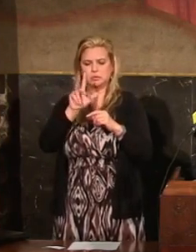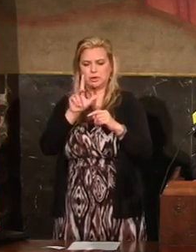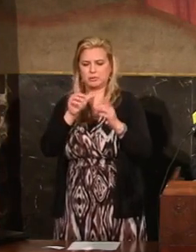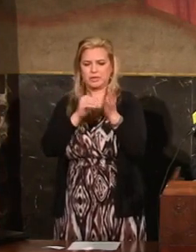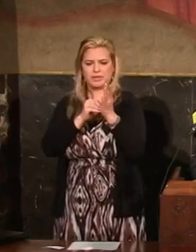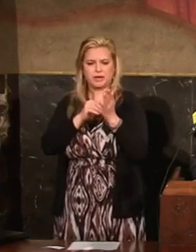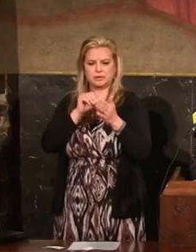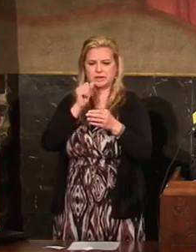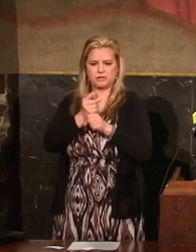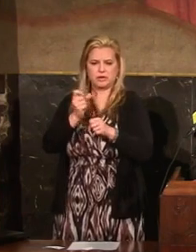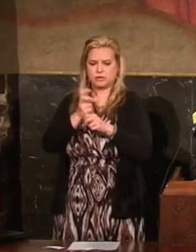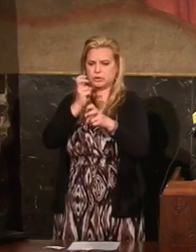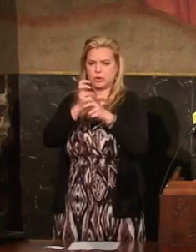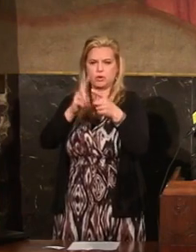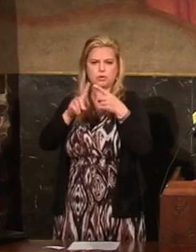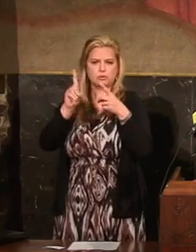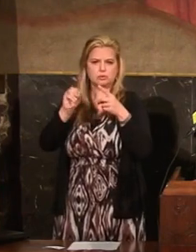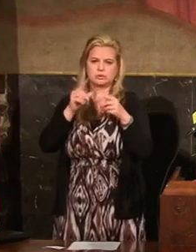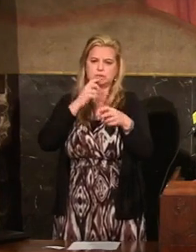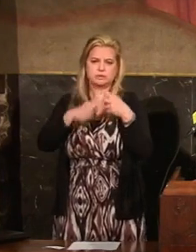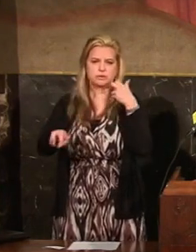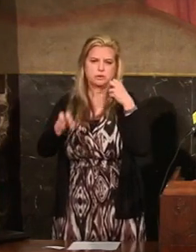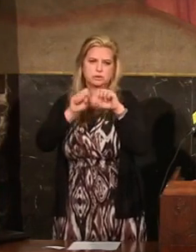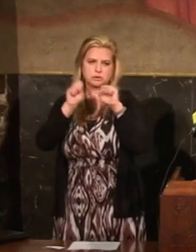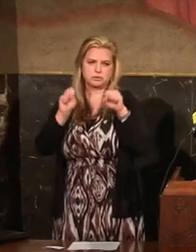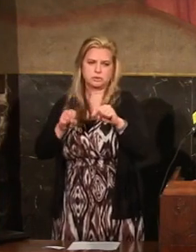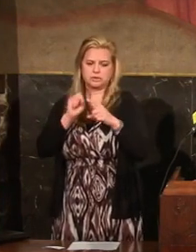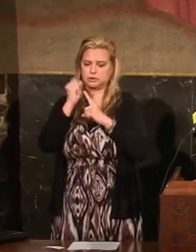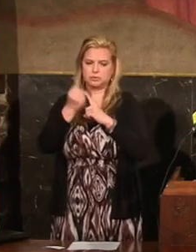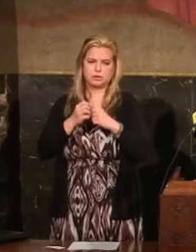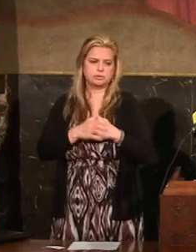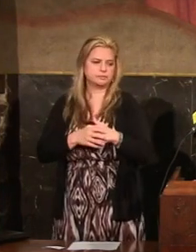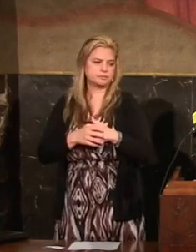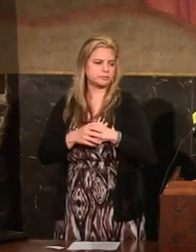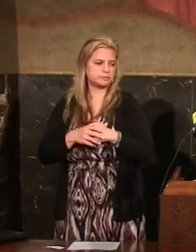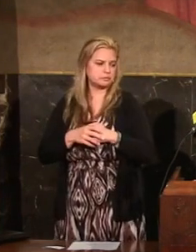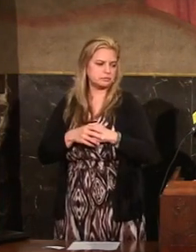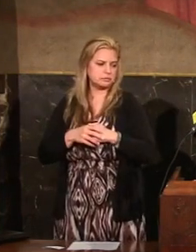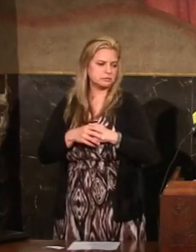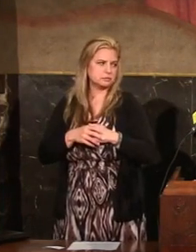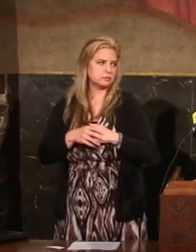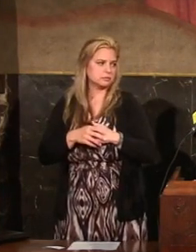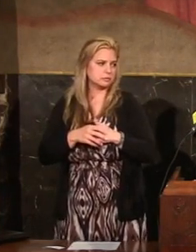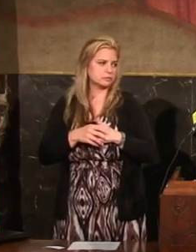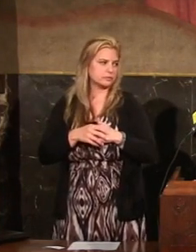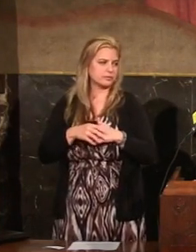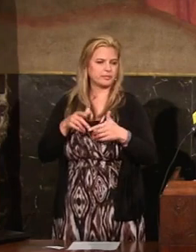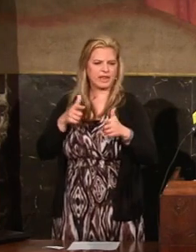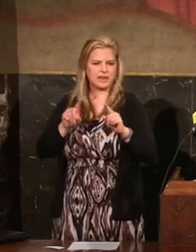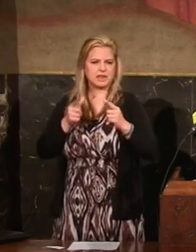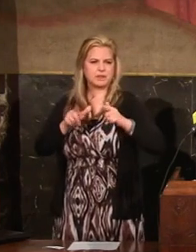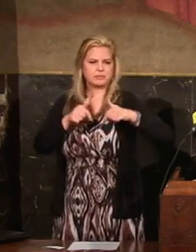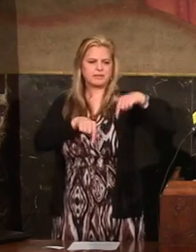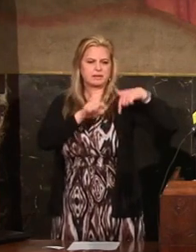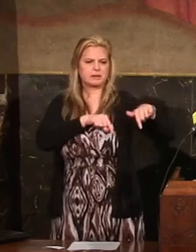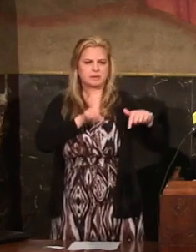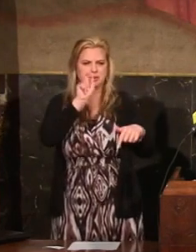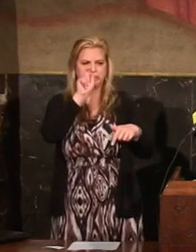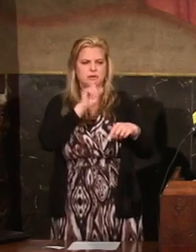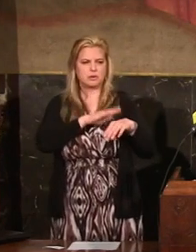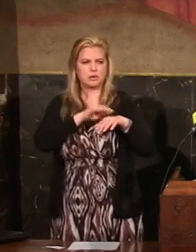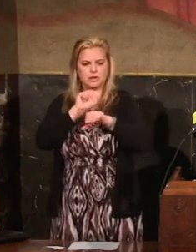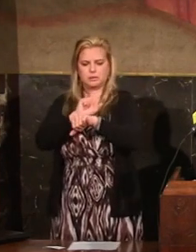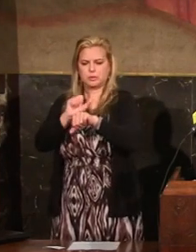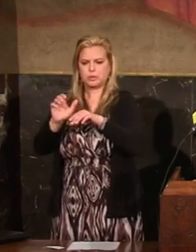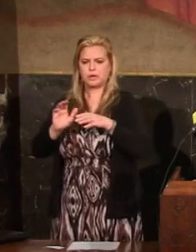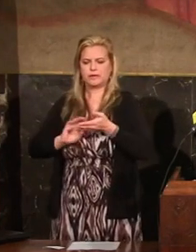it's hard to do, and it's a very difficult situation. So let me back up a little bit here on employee